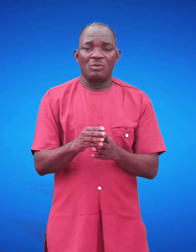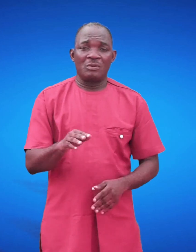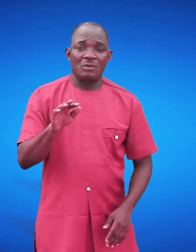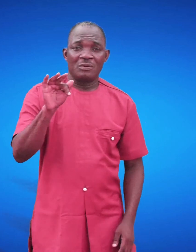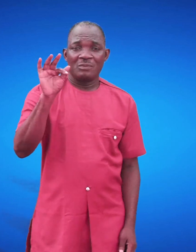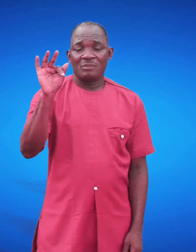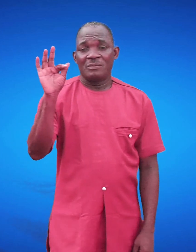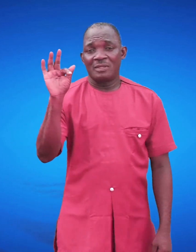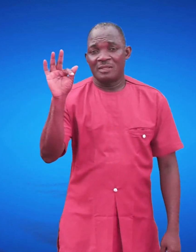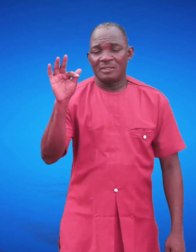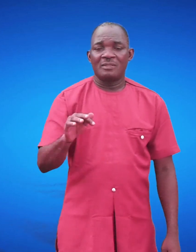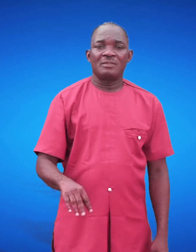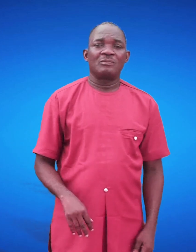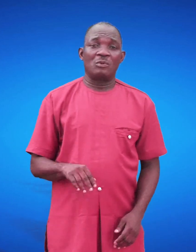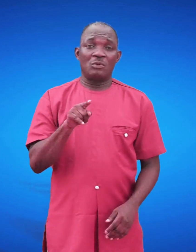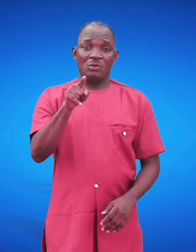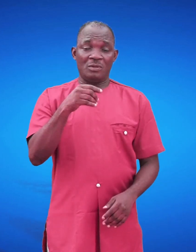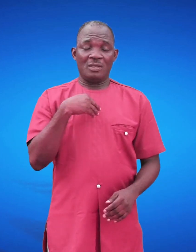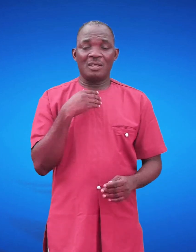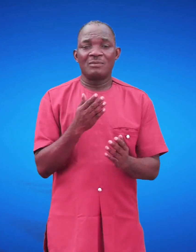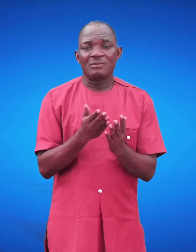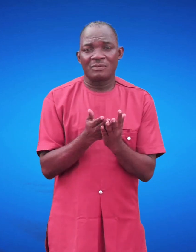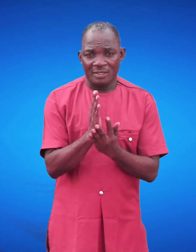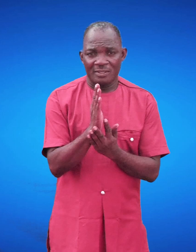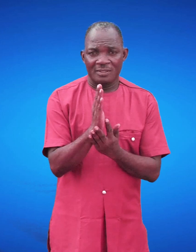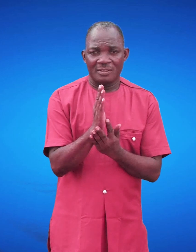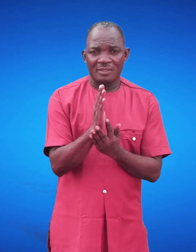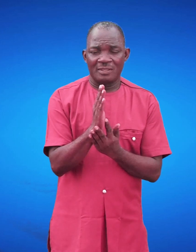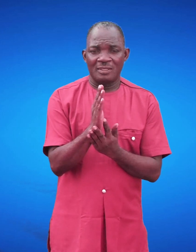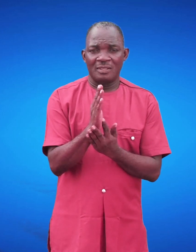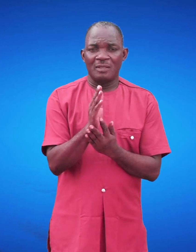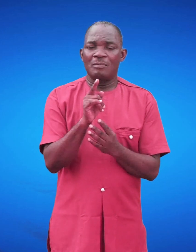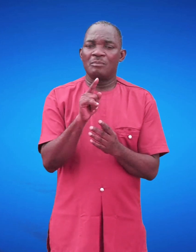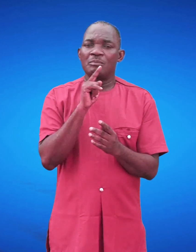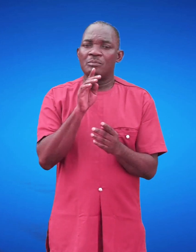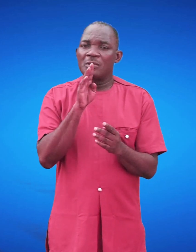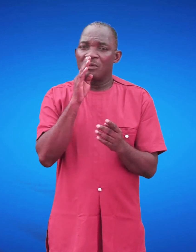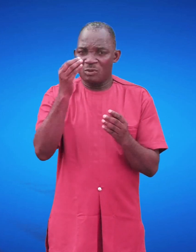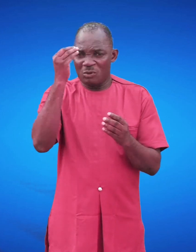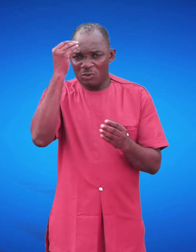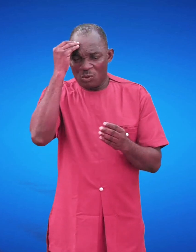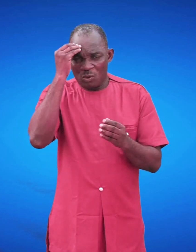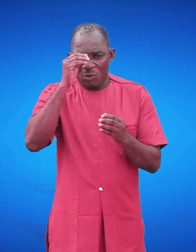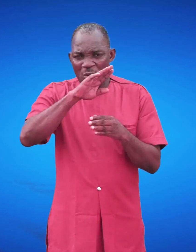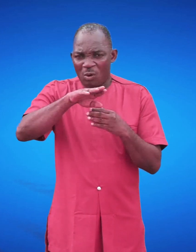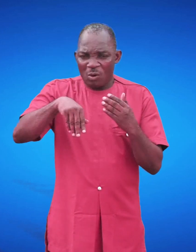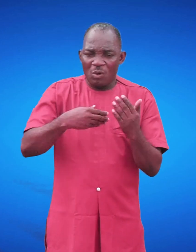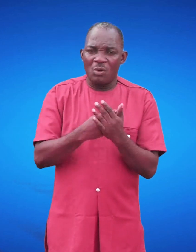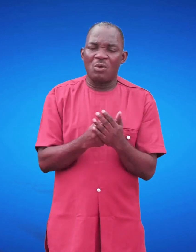19. You have the right to be informed of all rights